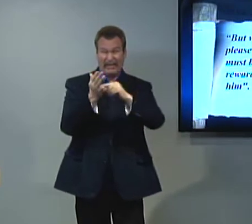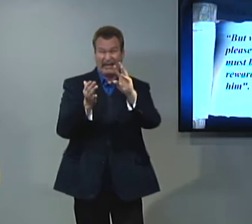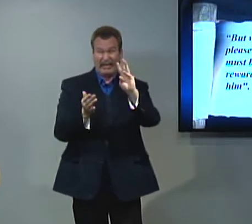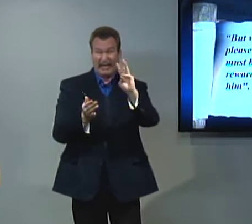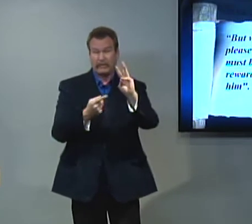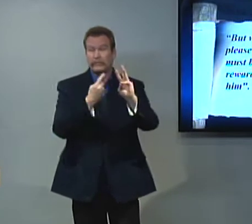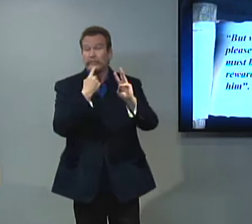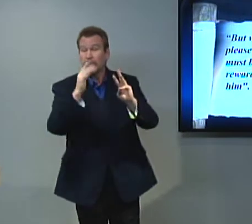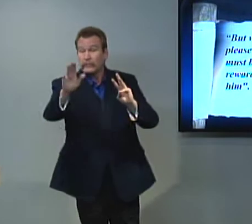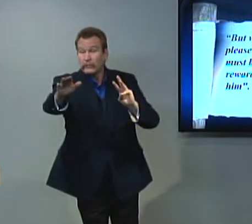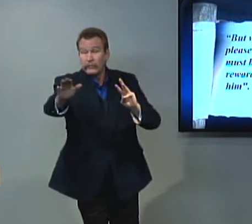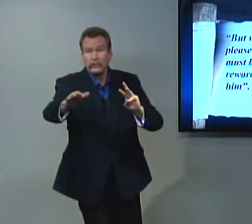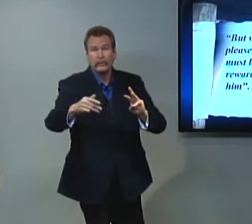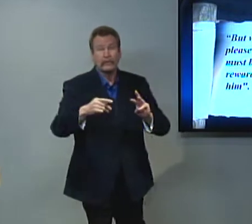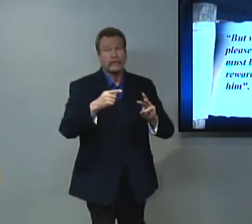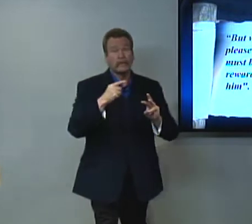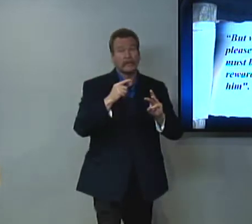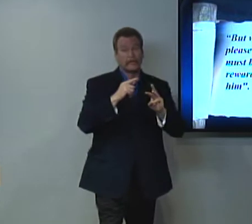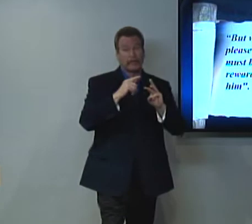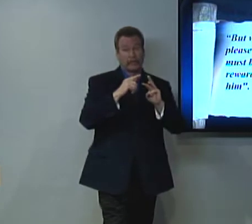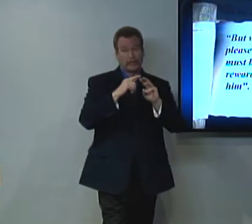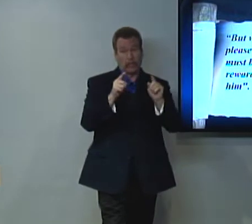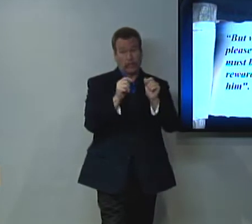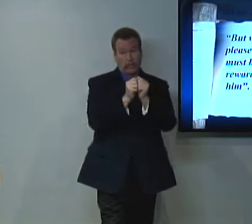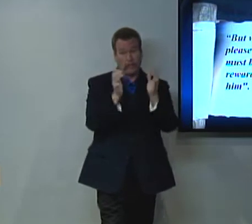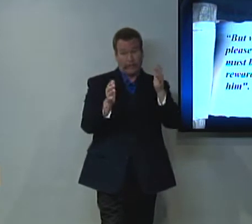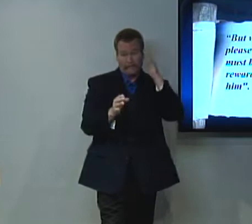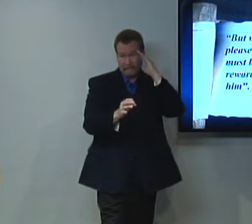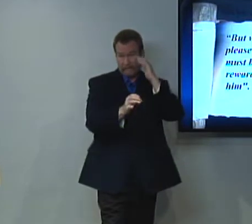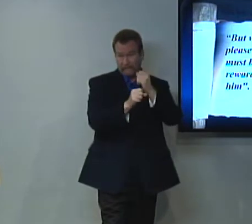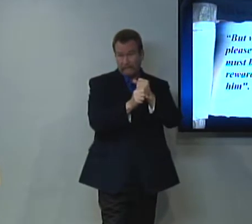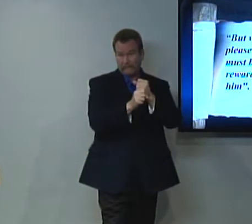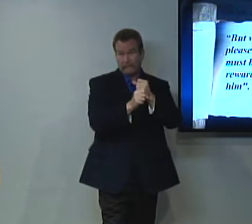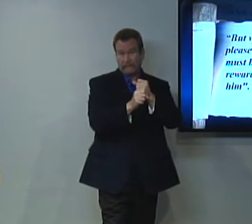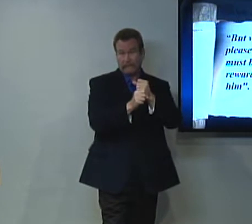that I have here. And we see here in Hebrews in 11, chapter 6, it says, without faith,